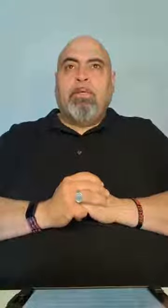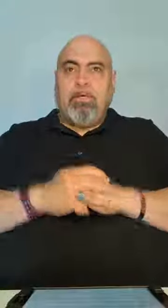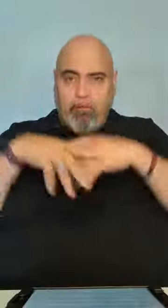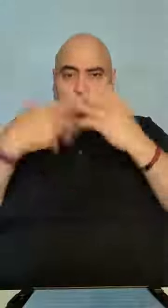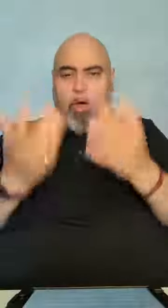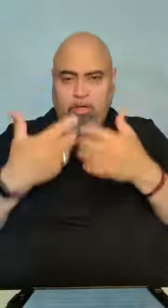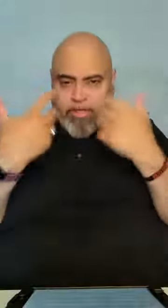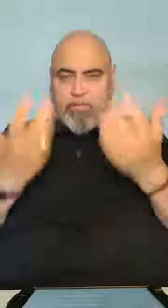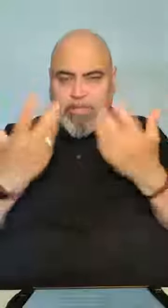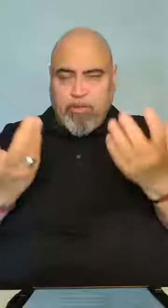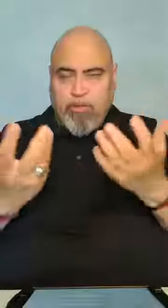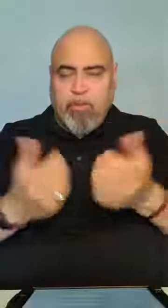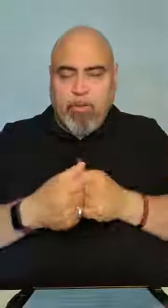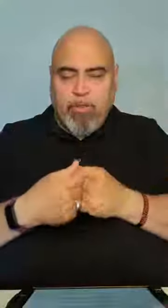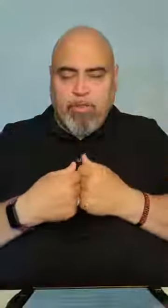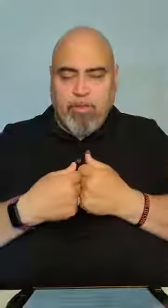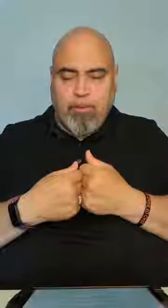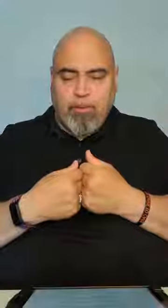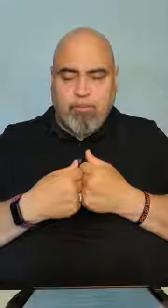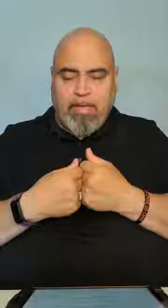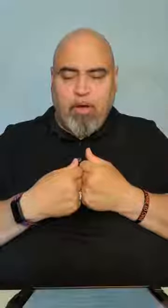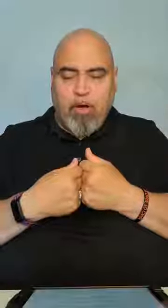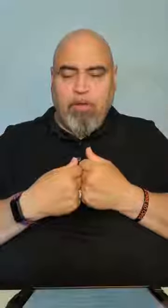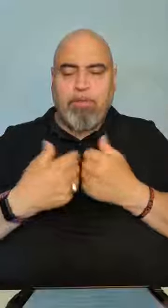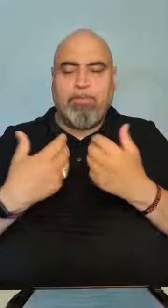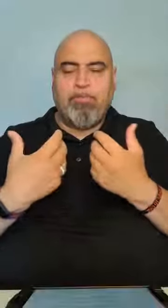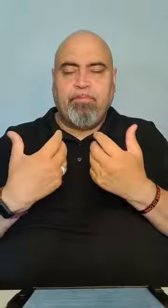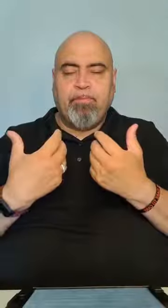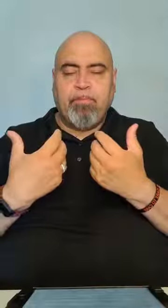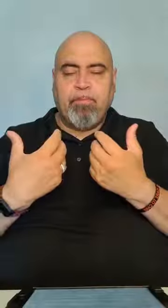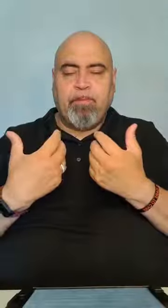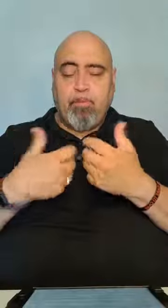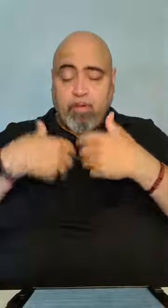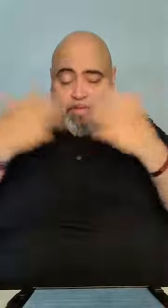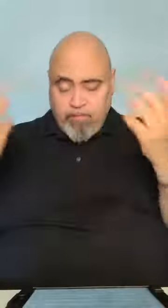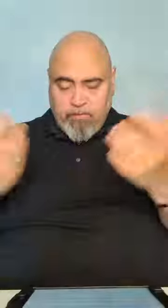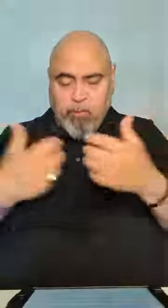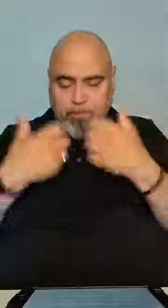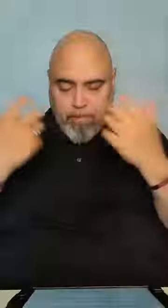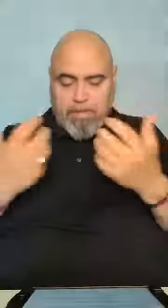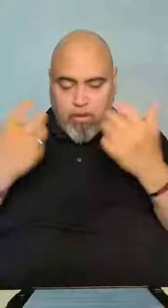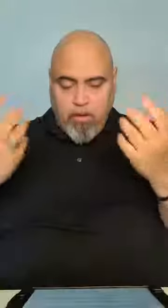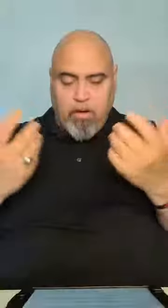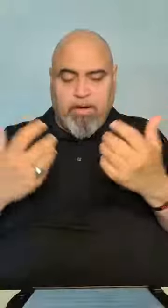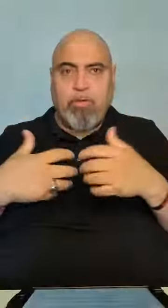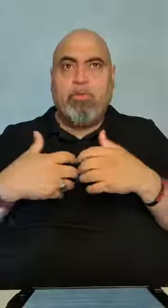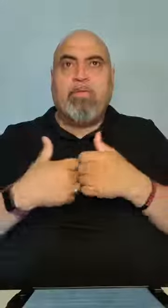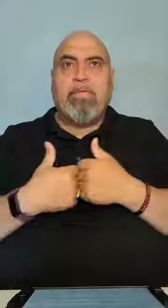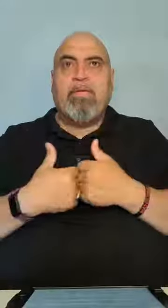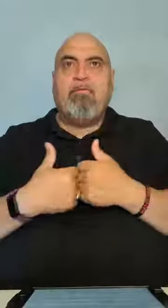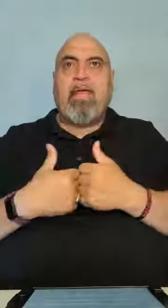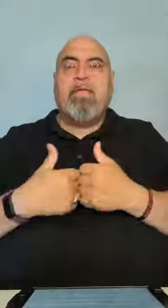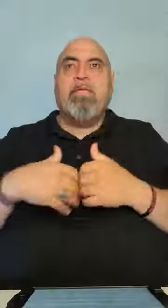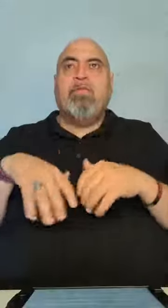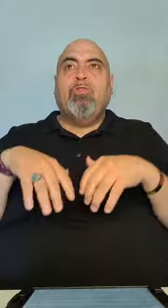if you are self-centered, which many are, if you are selfish, which many are, and you believe that the